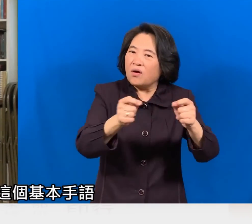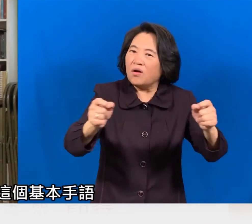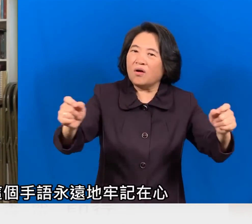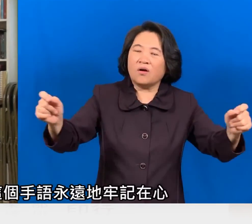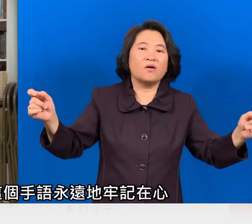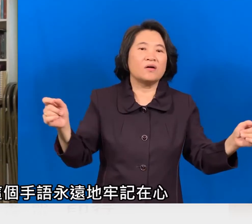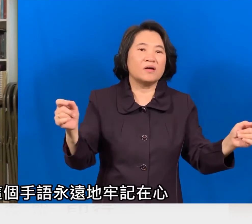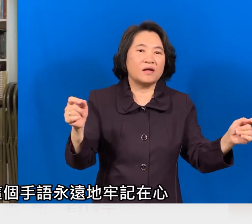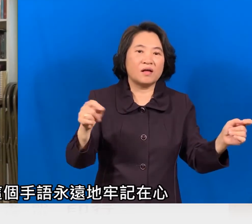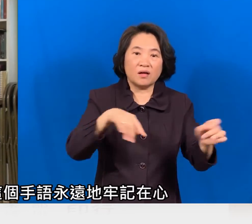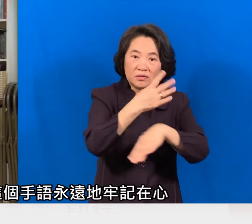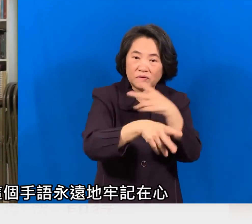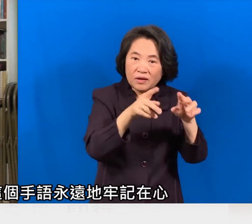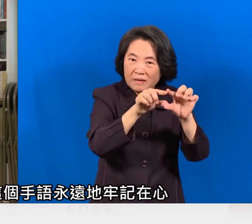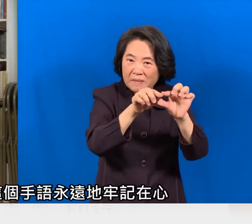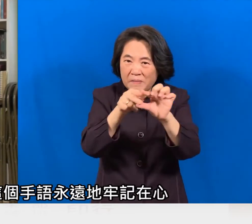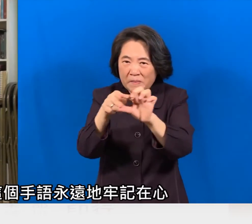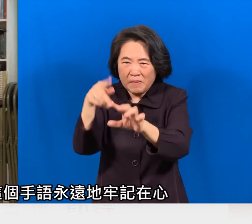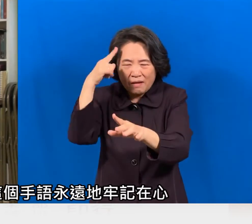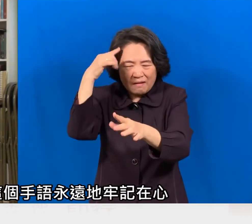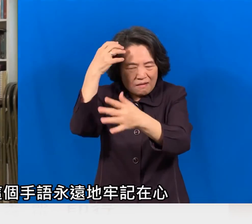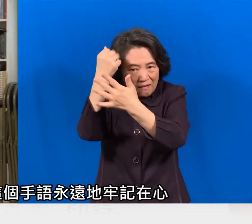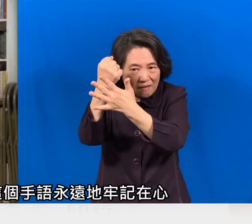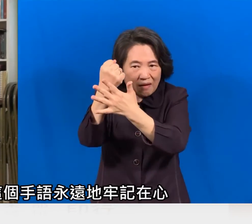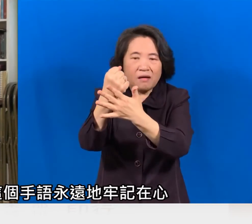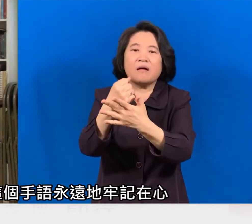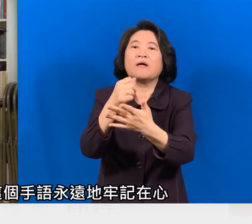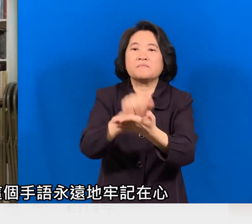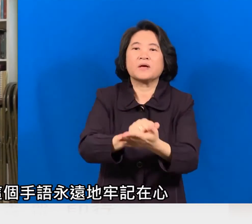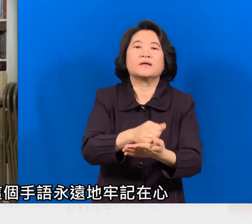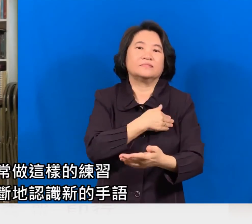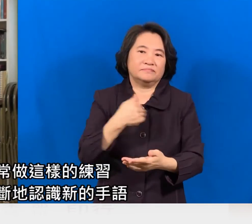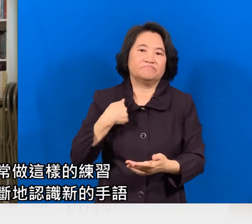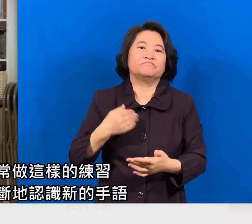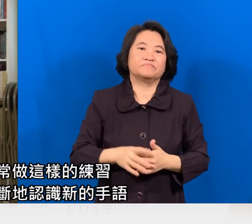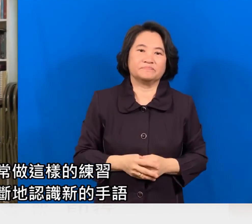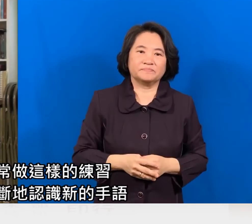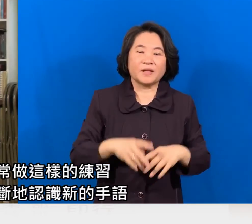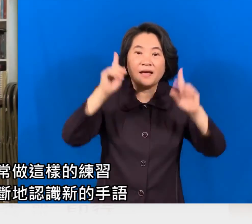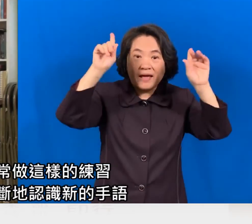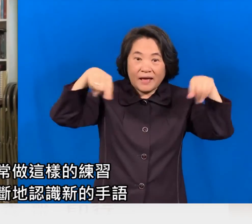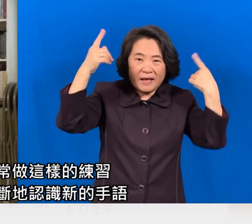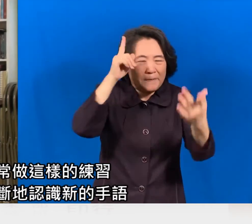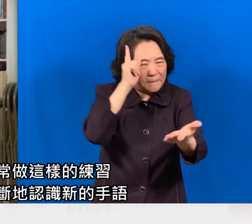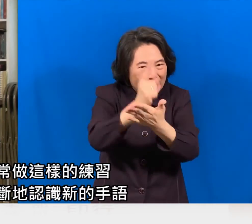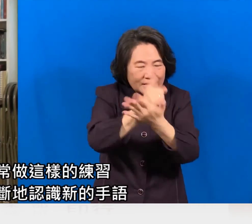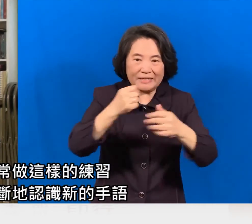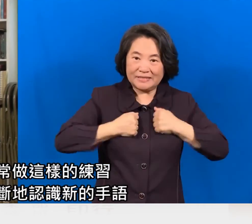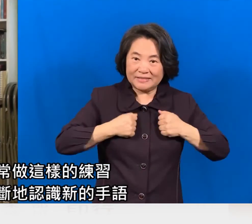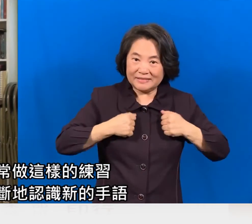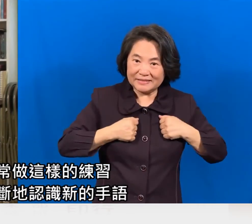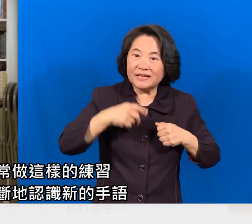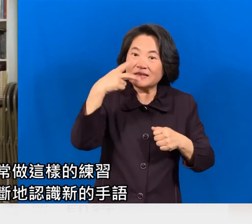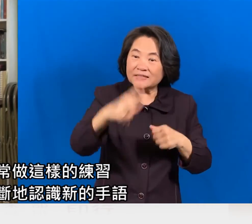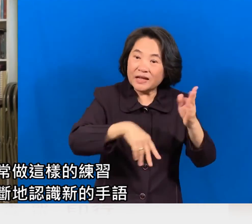practice each basic sign. Only in this way will you be able to memorize them for good. If you often